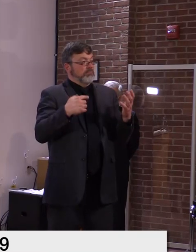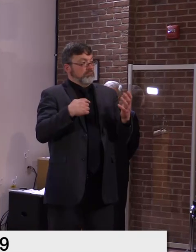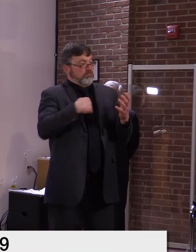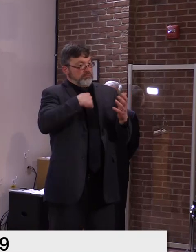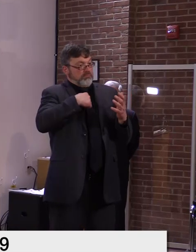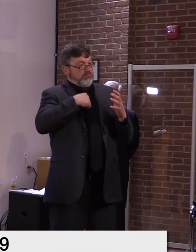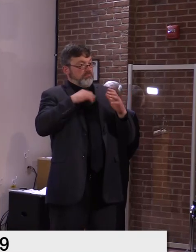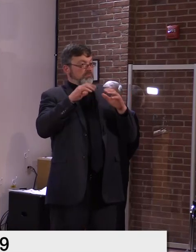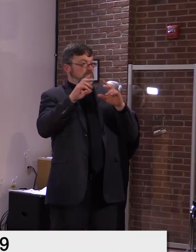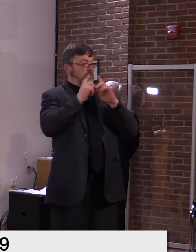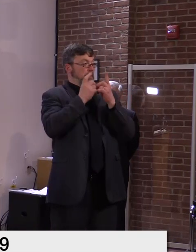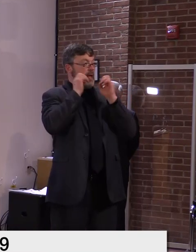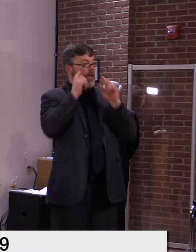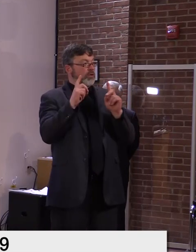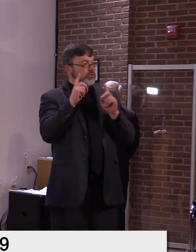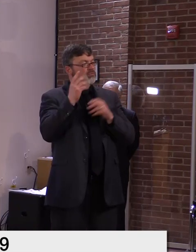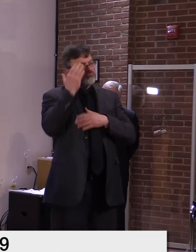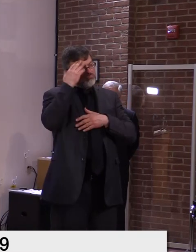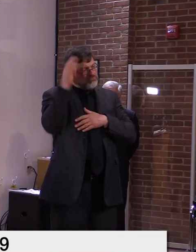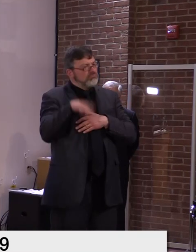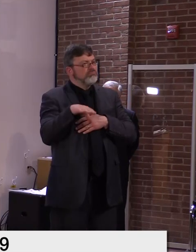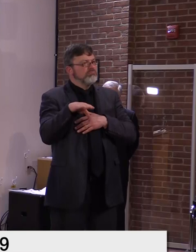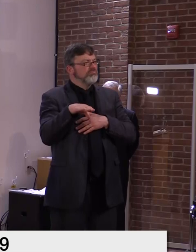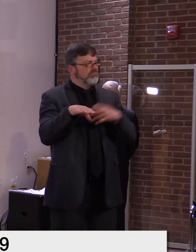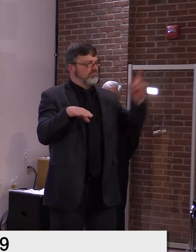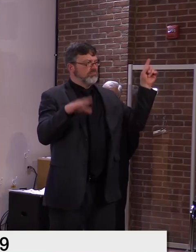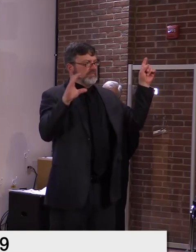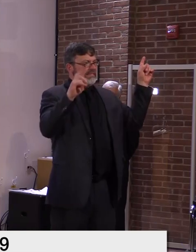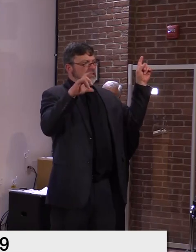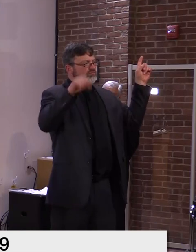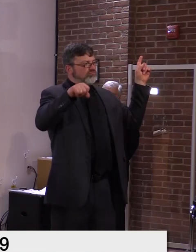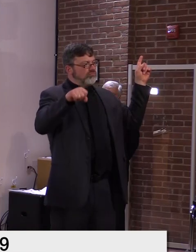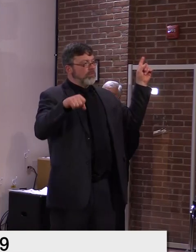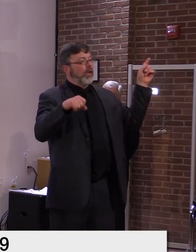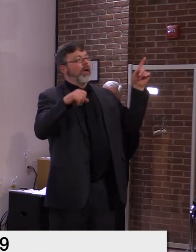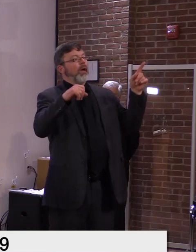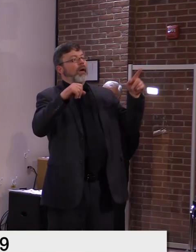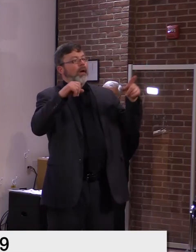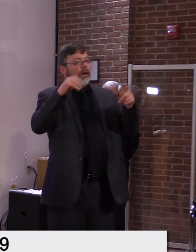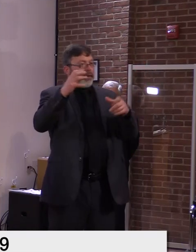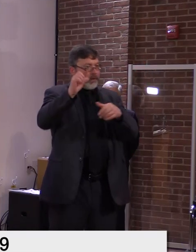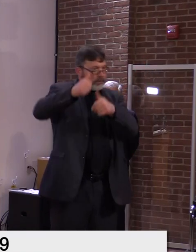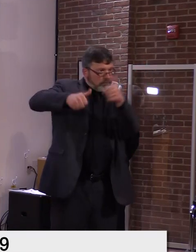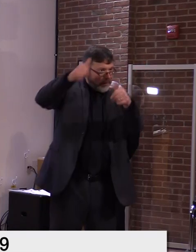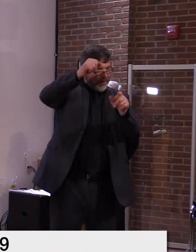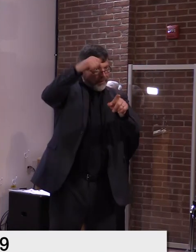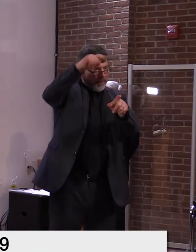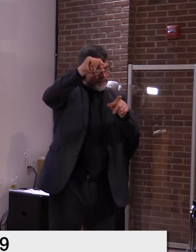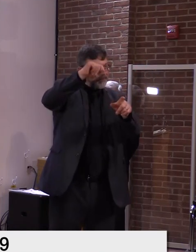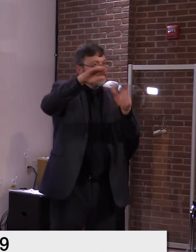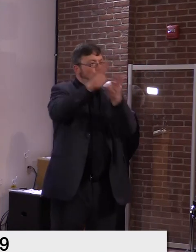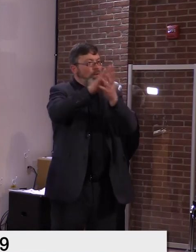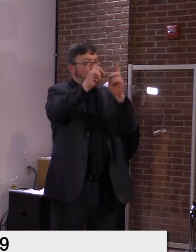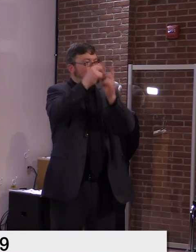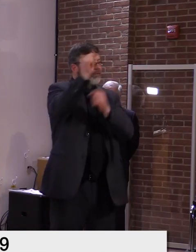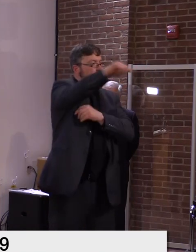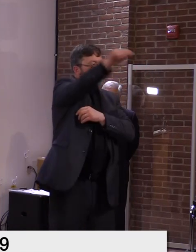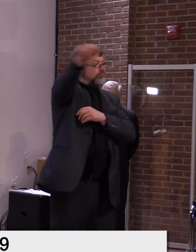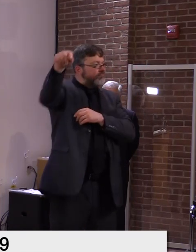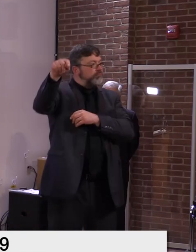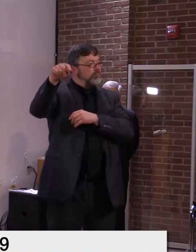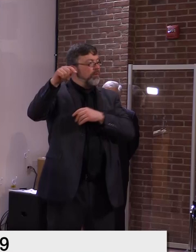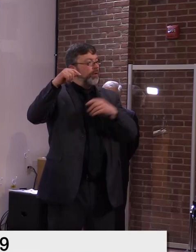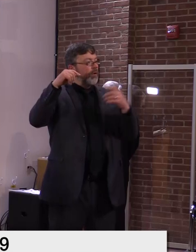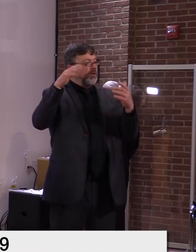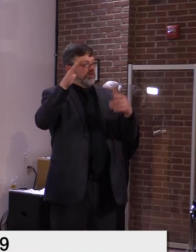local leadership, education leadership, that what's best for students is in person. And so I think we're all committed to